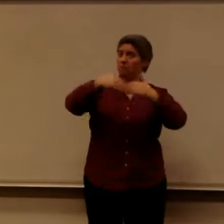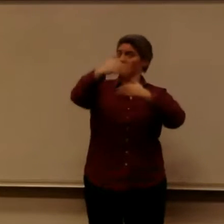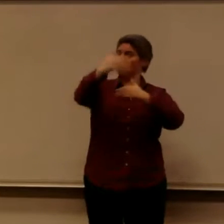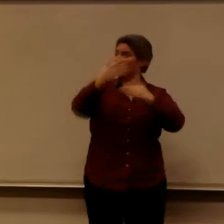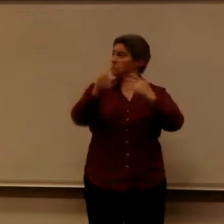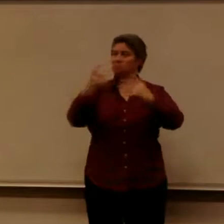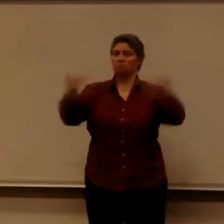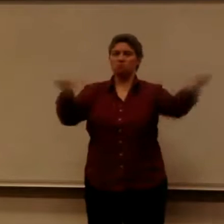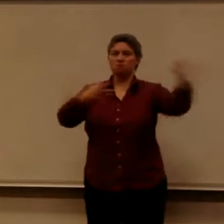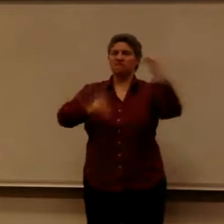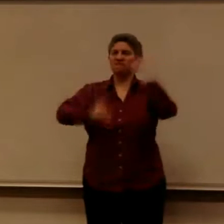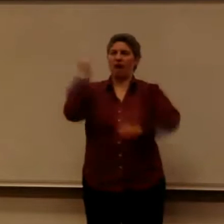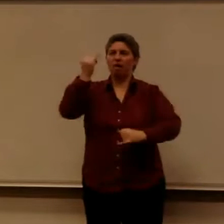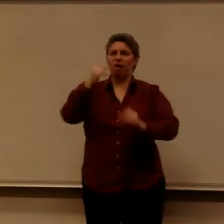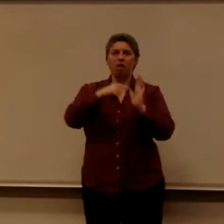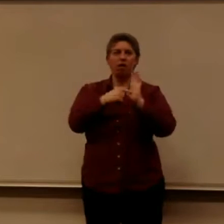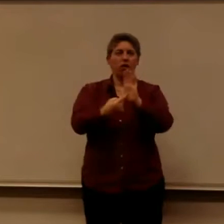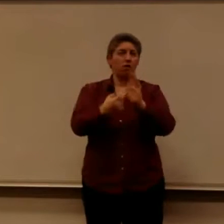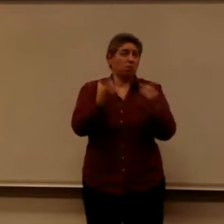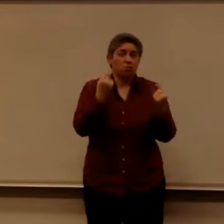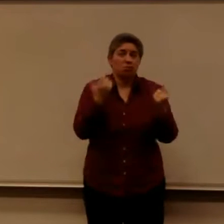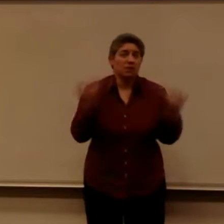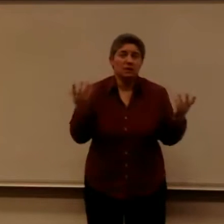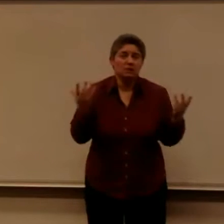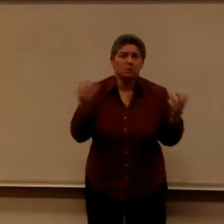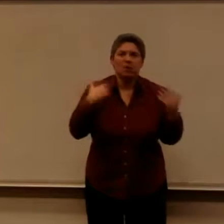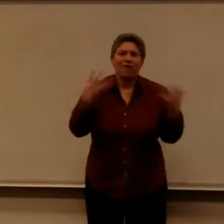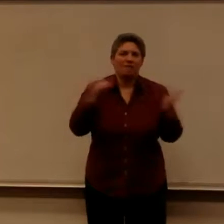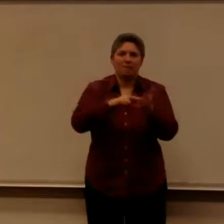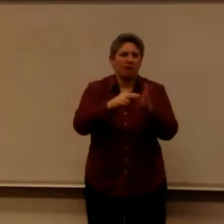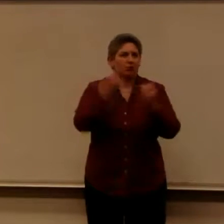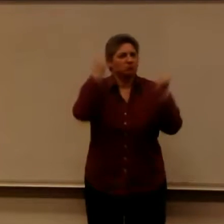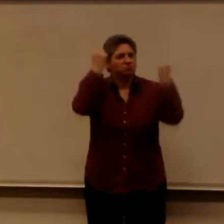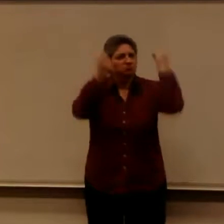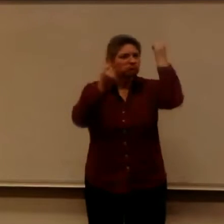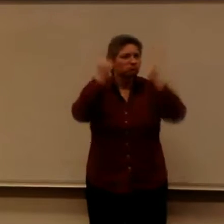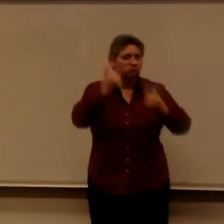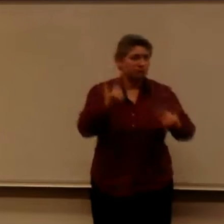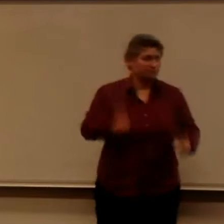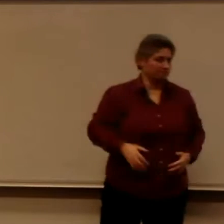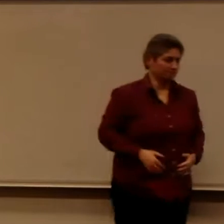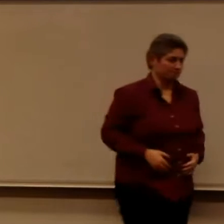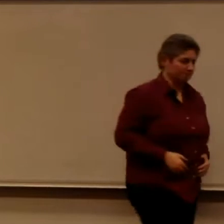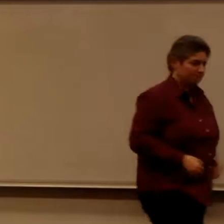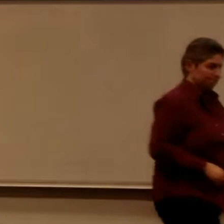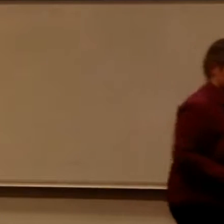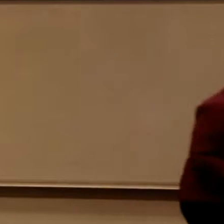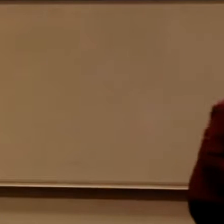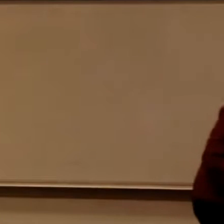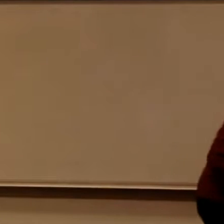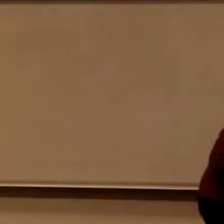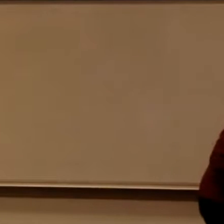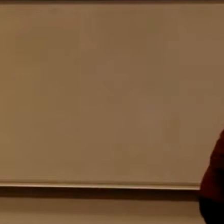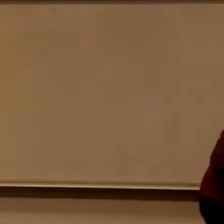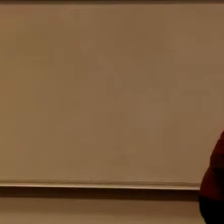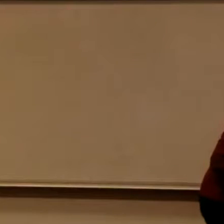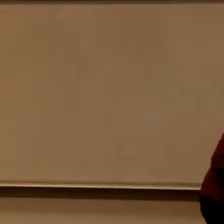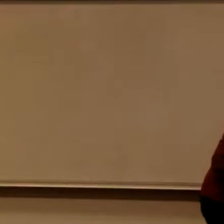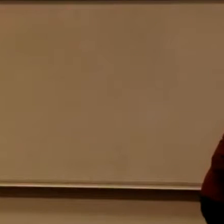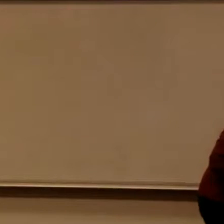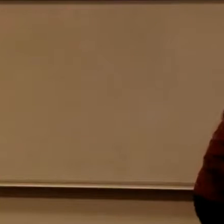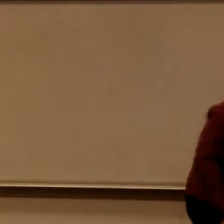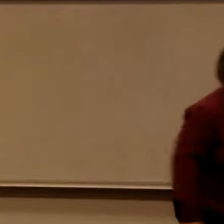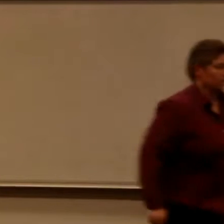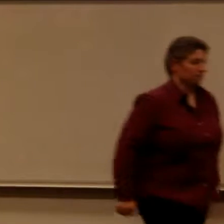meeting with a lot of people? So I expect to see more of them before that final plan is published. And we will be quite creative and collaborate